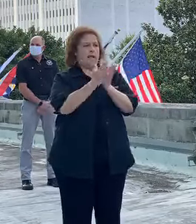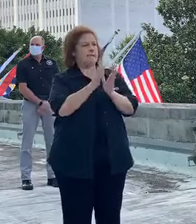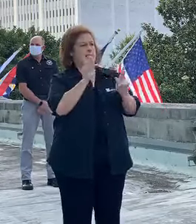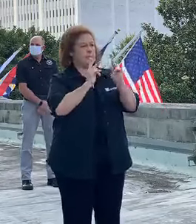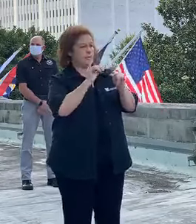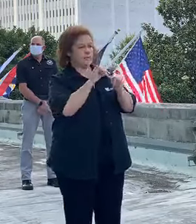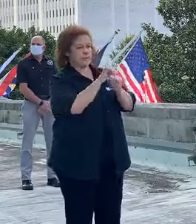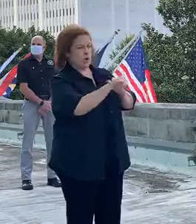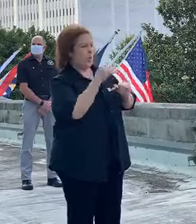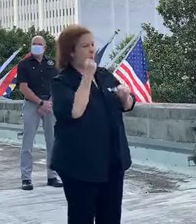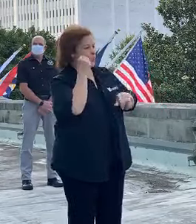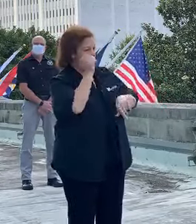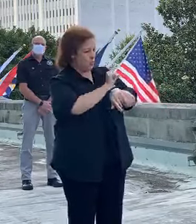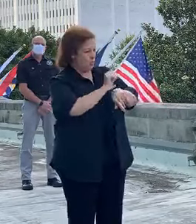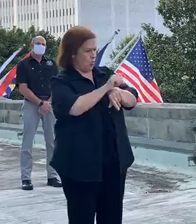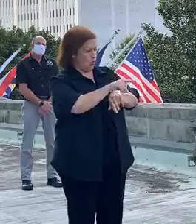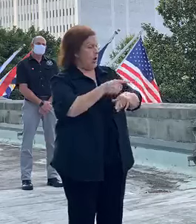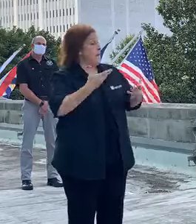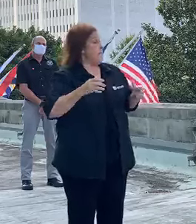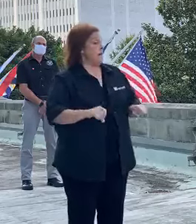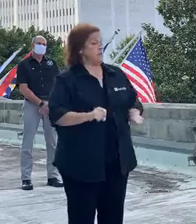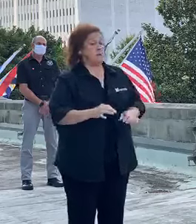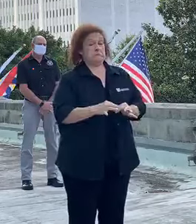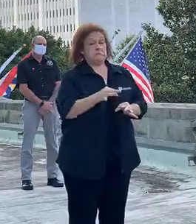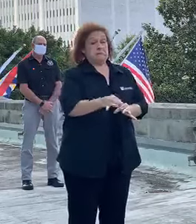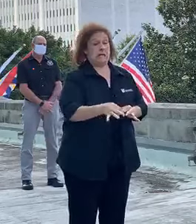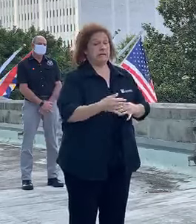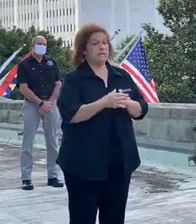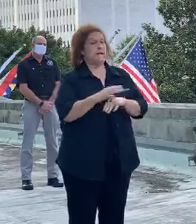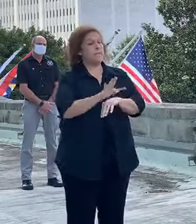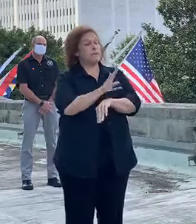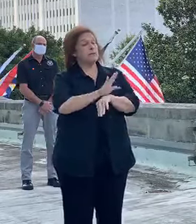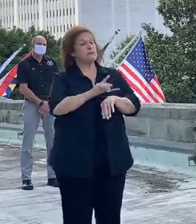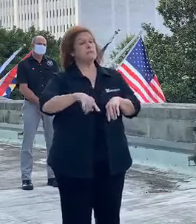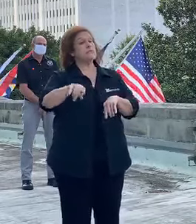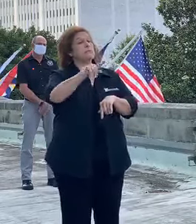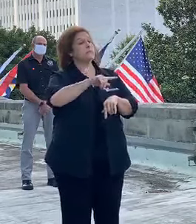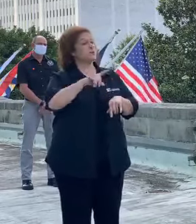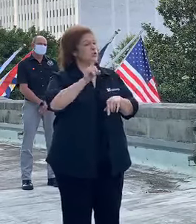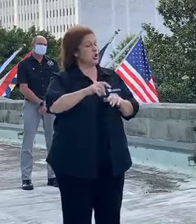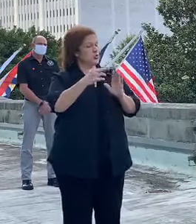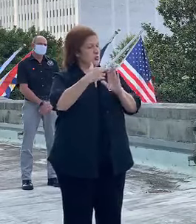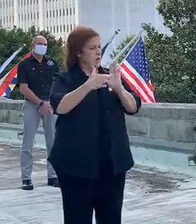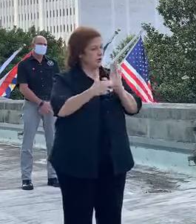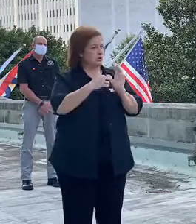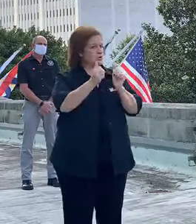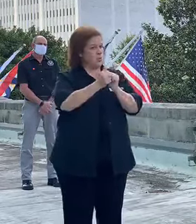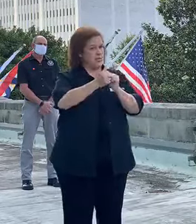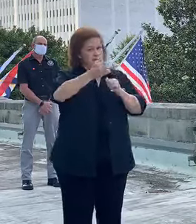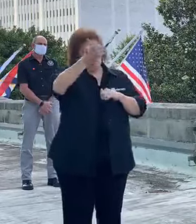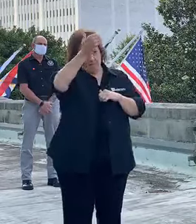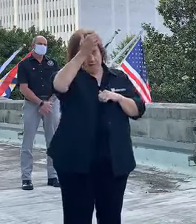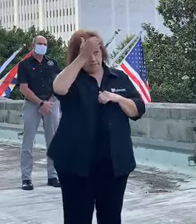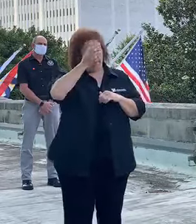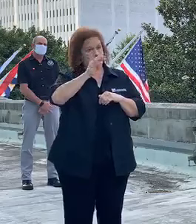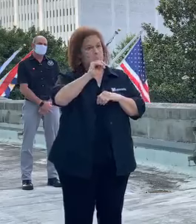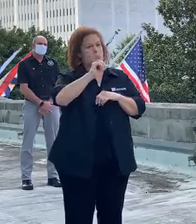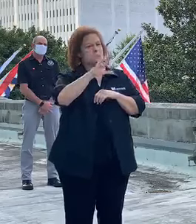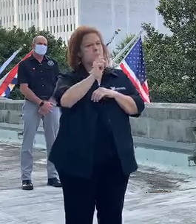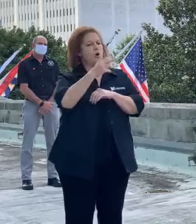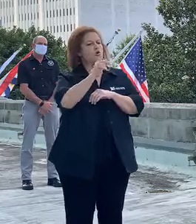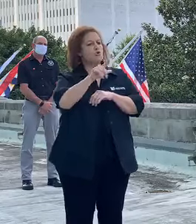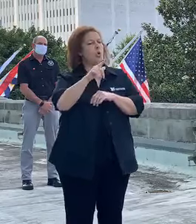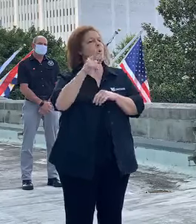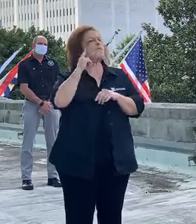may be extended. Businesses should each register with the state fire marshal for specific